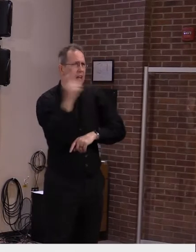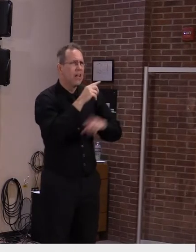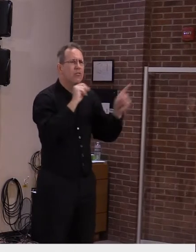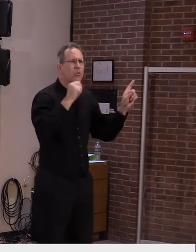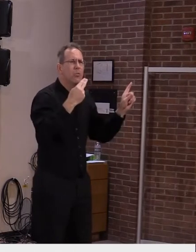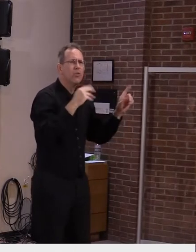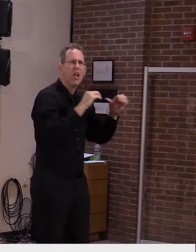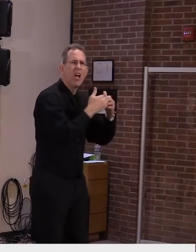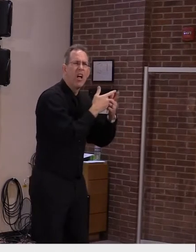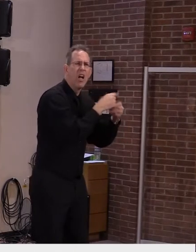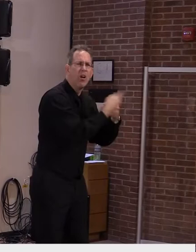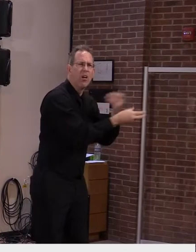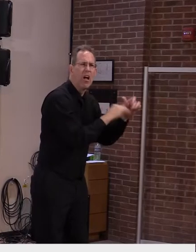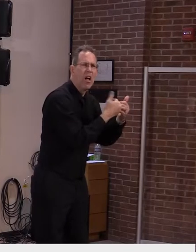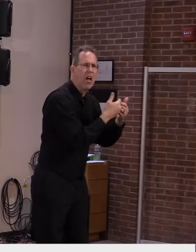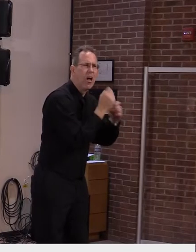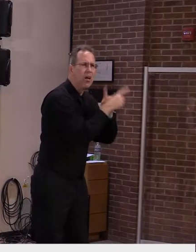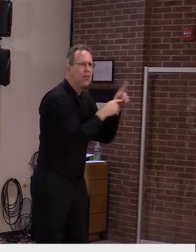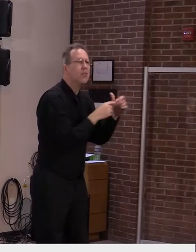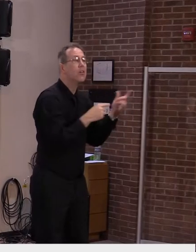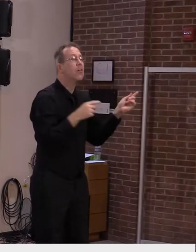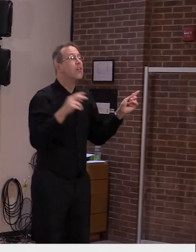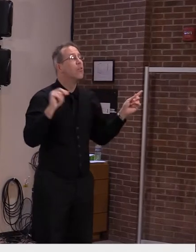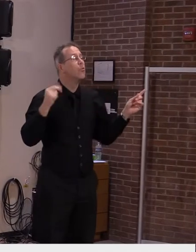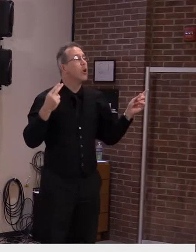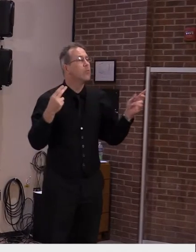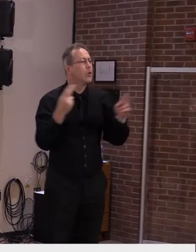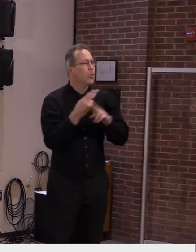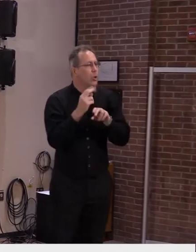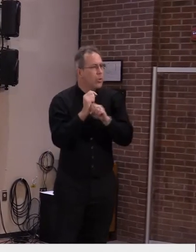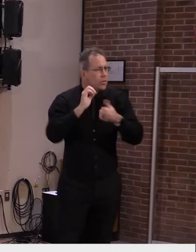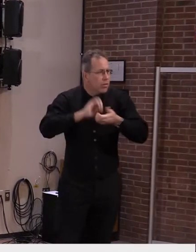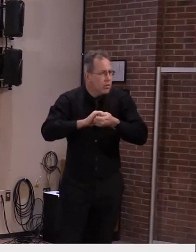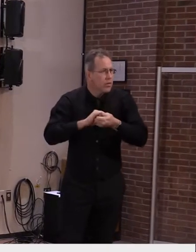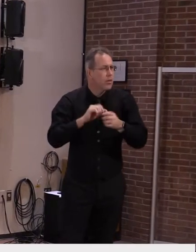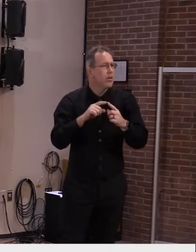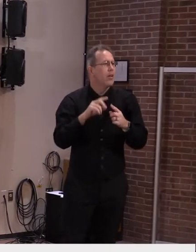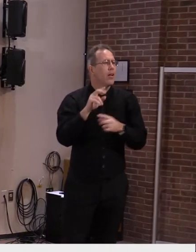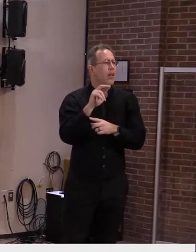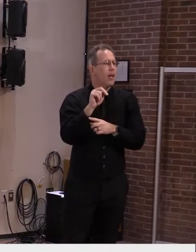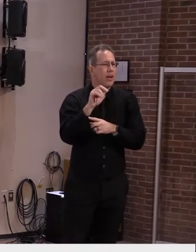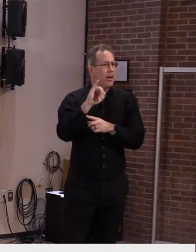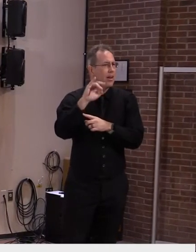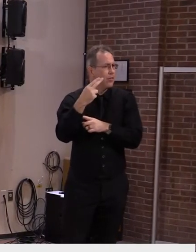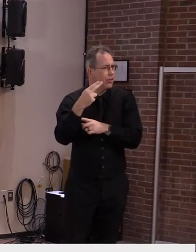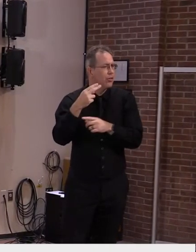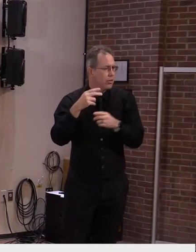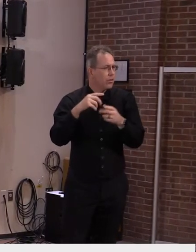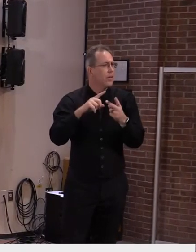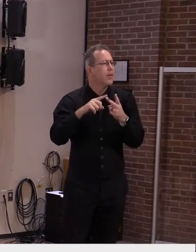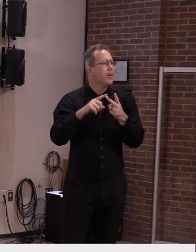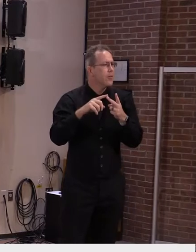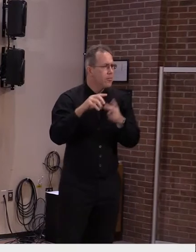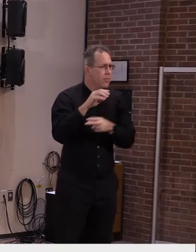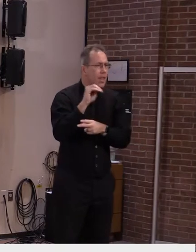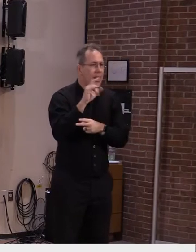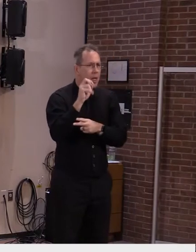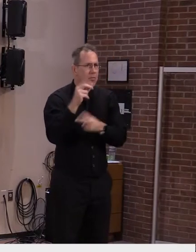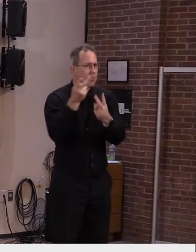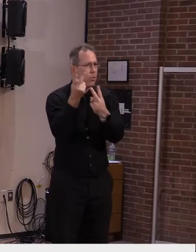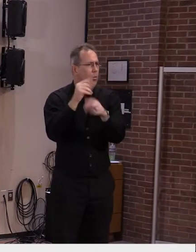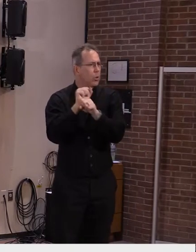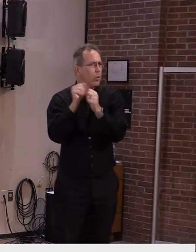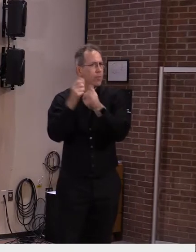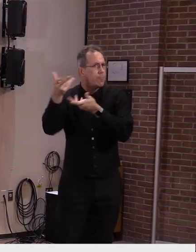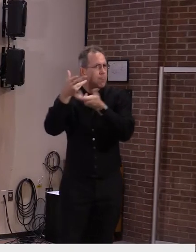with NIH and Amazon and looking at bringing in rapid tests. The supply chain has been the